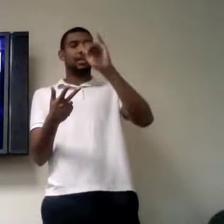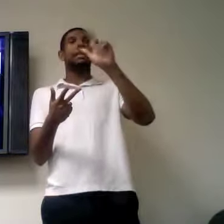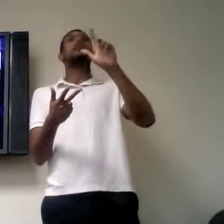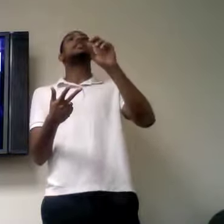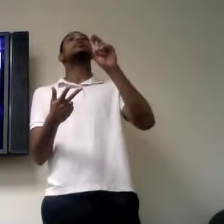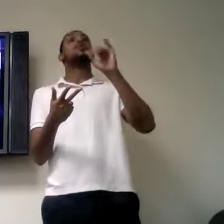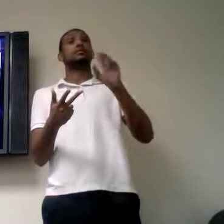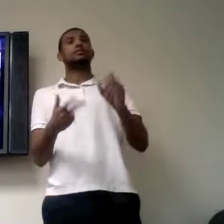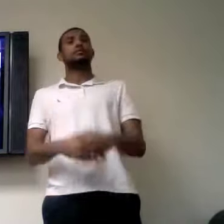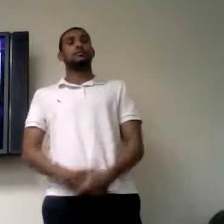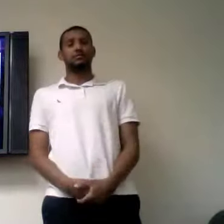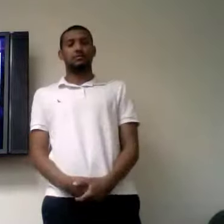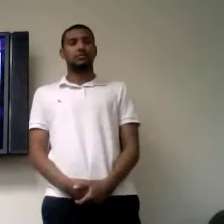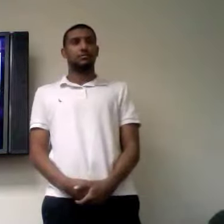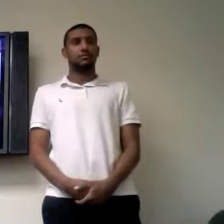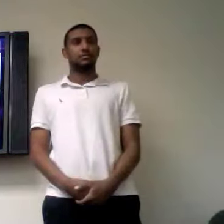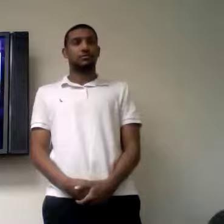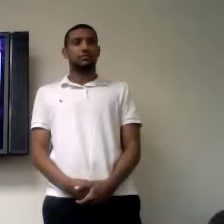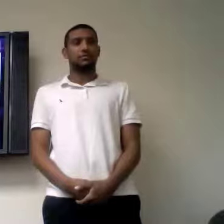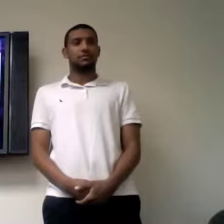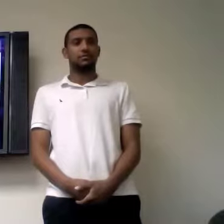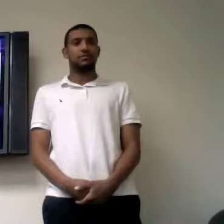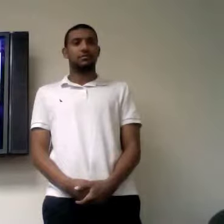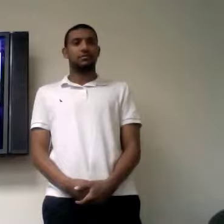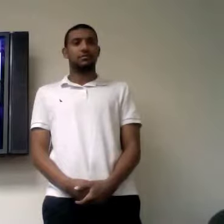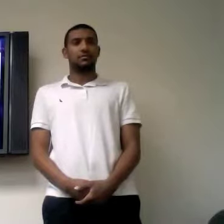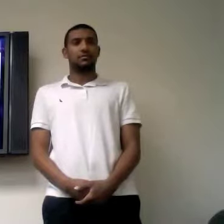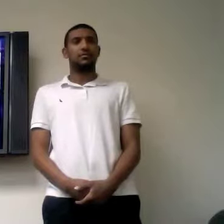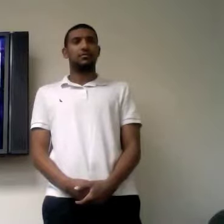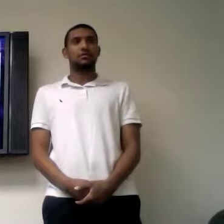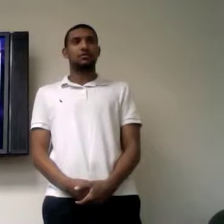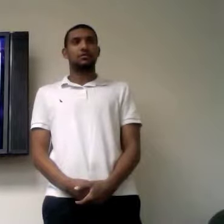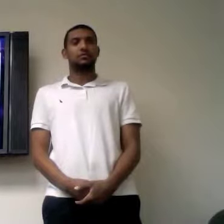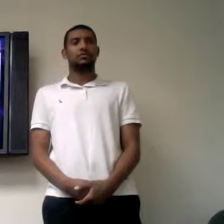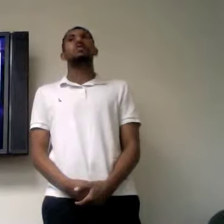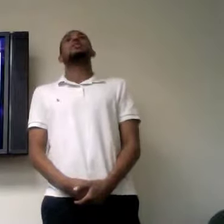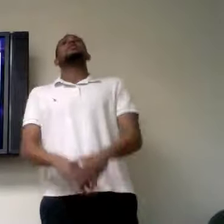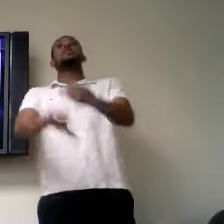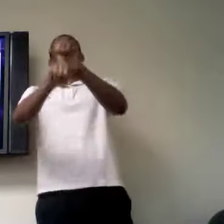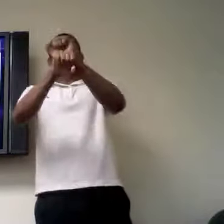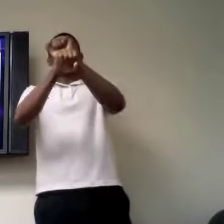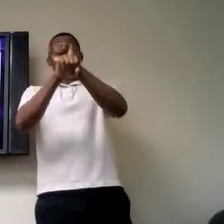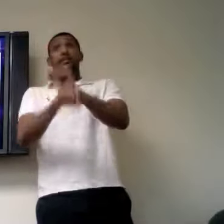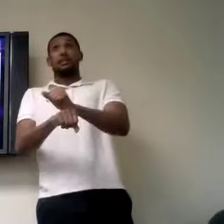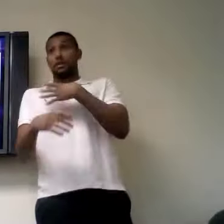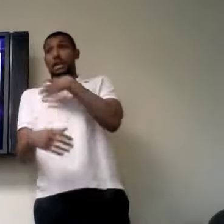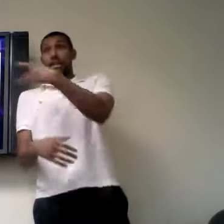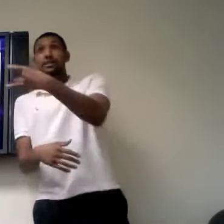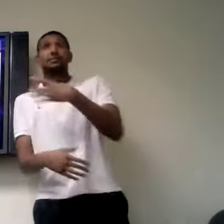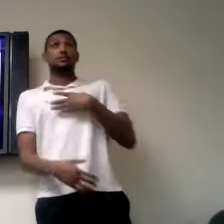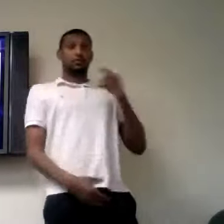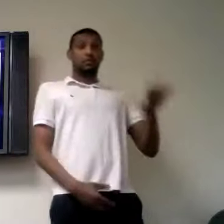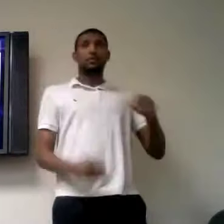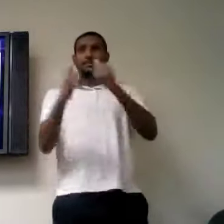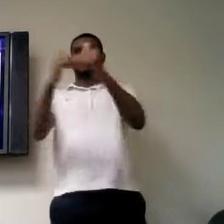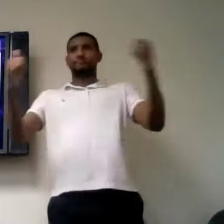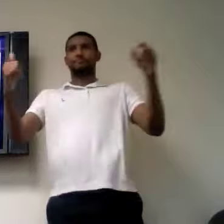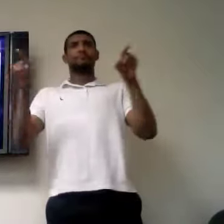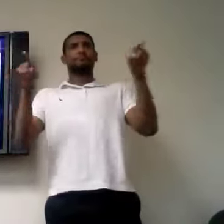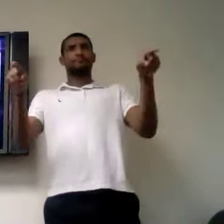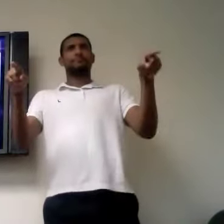the abolition of slavery and those who opposed abolition and called for an immediate end to the war